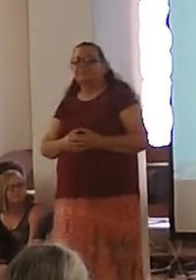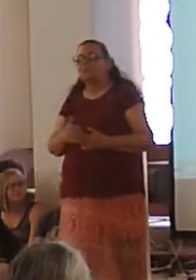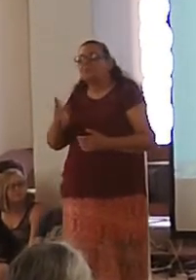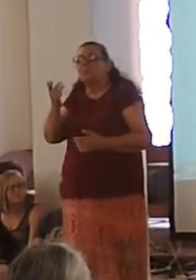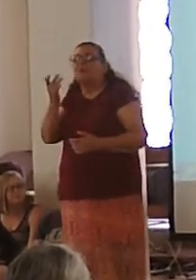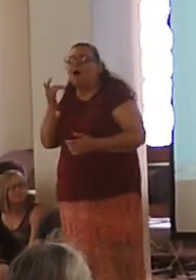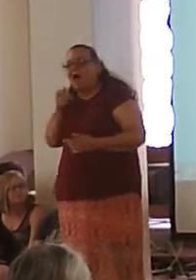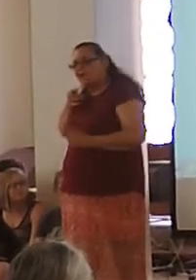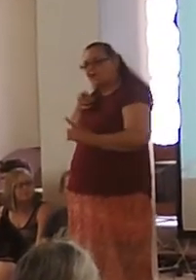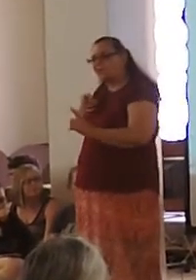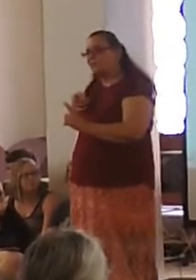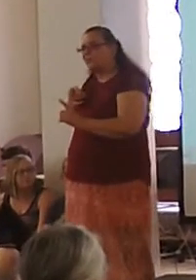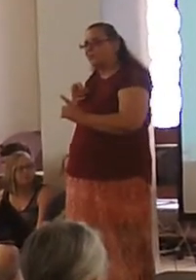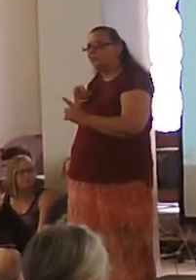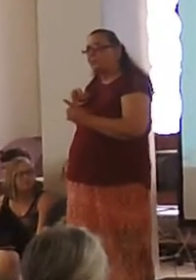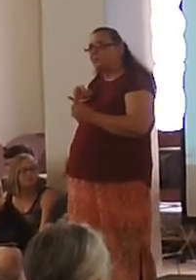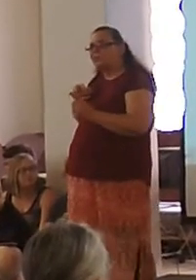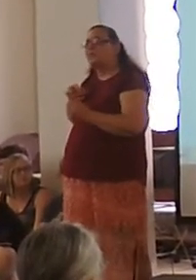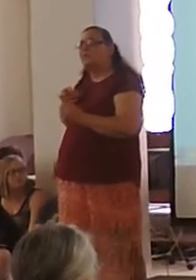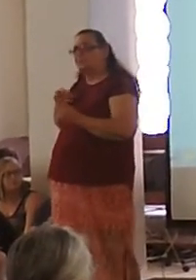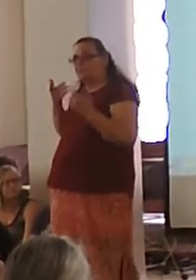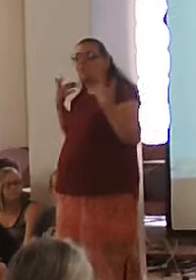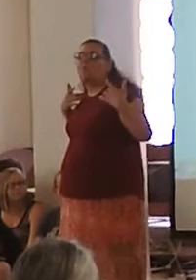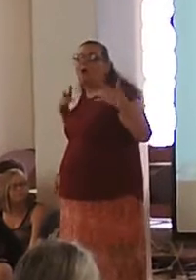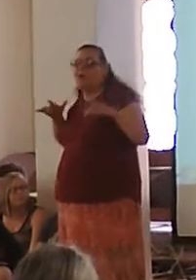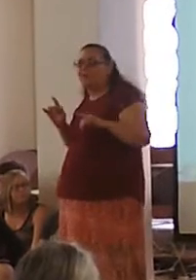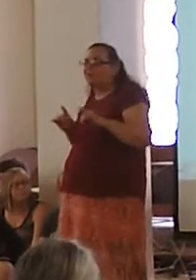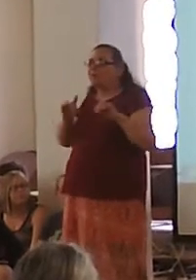why you won't go home